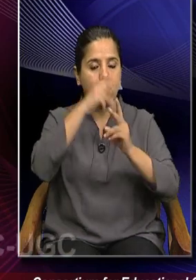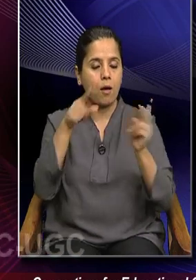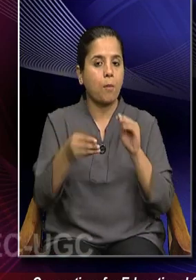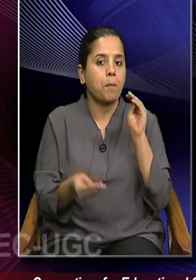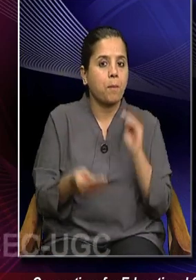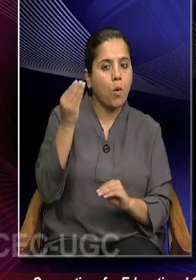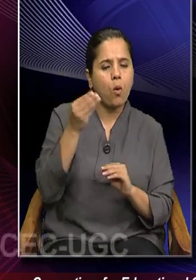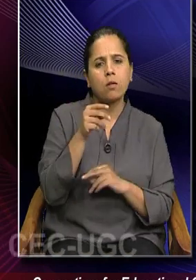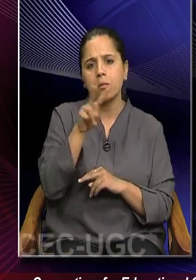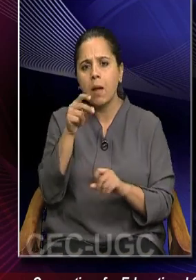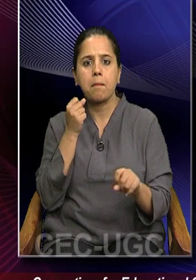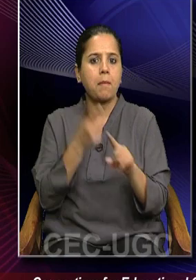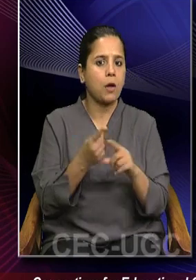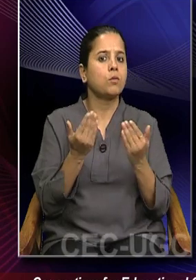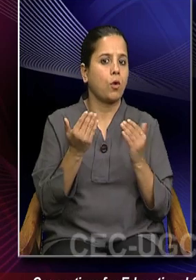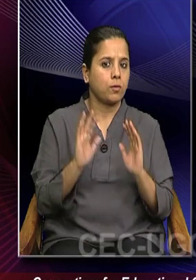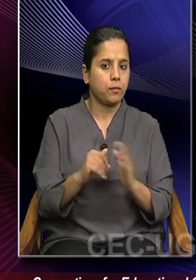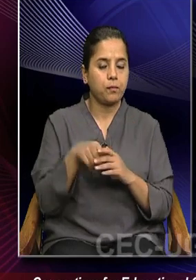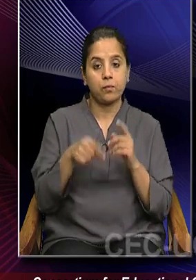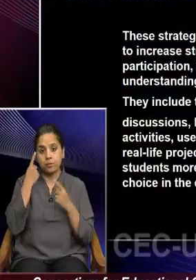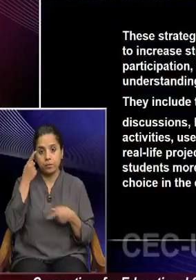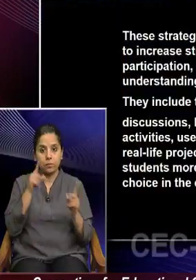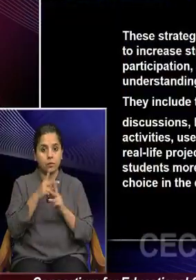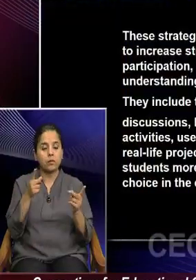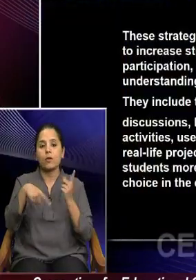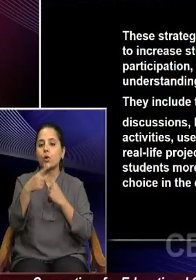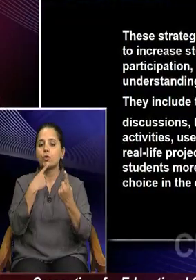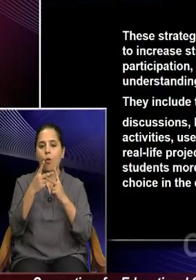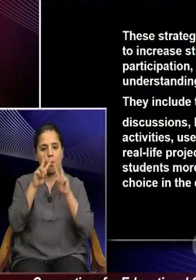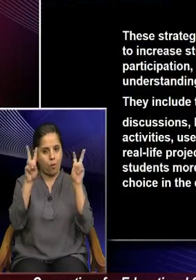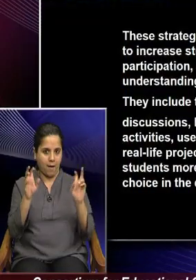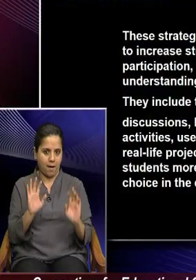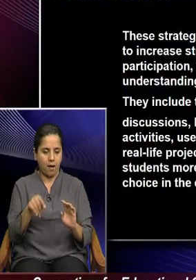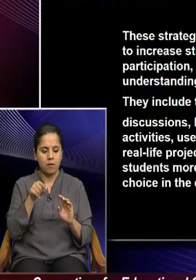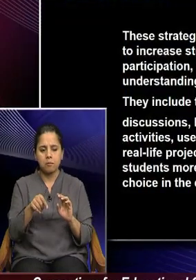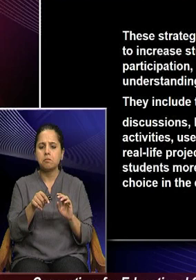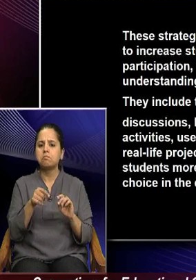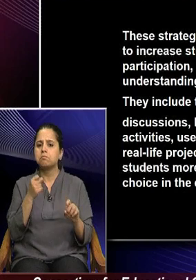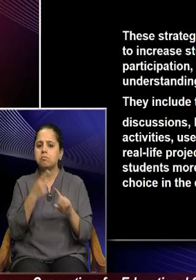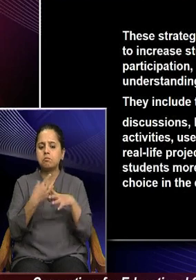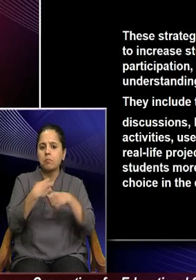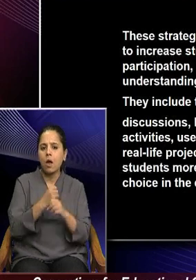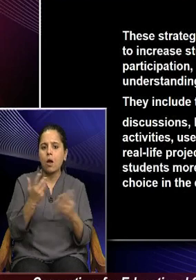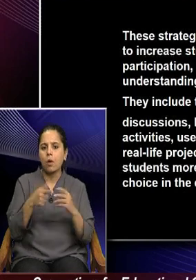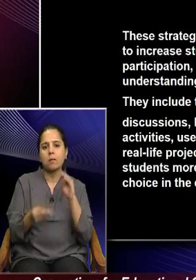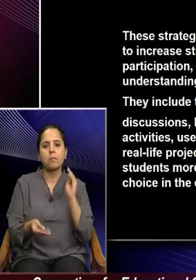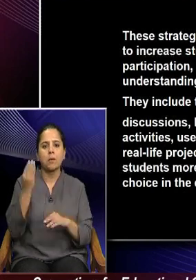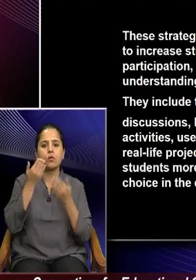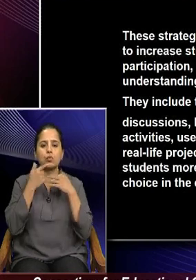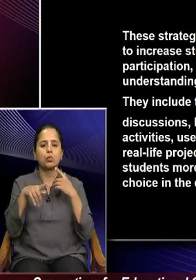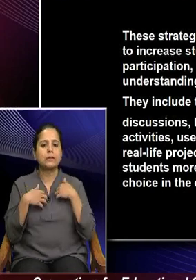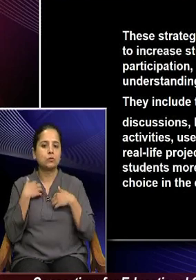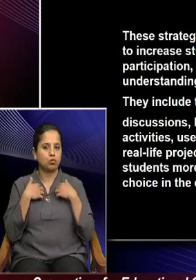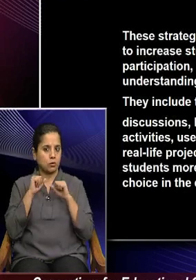more meaningful. Now, these strategies, when you talk about, are designed to increase the student